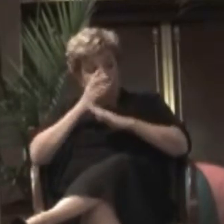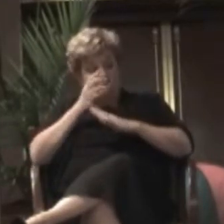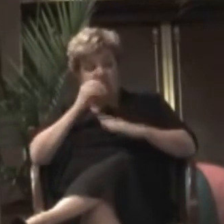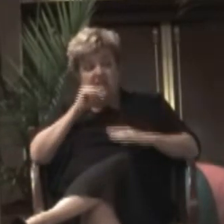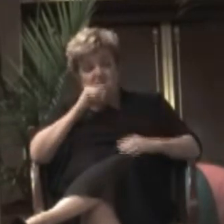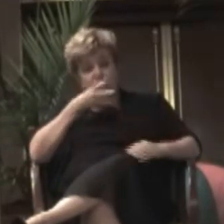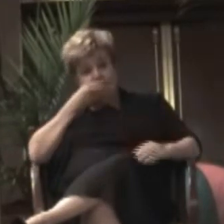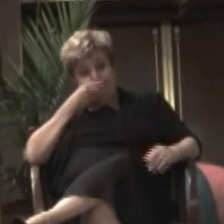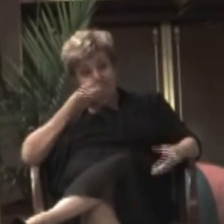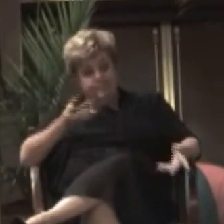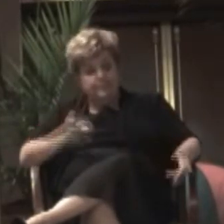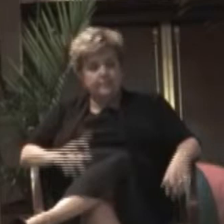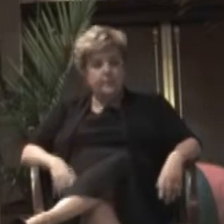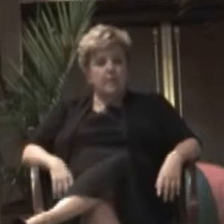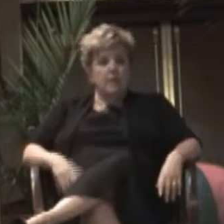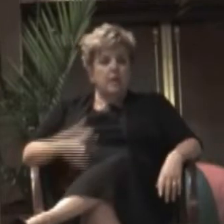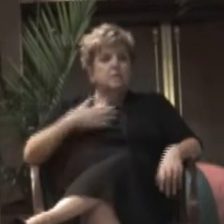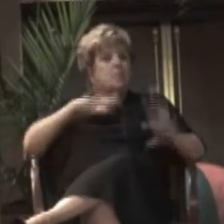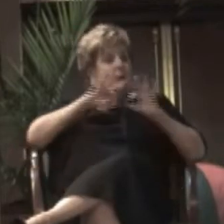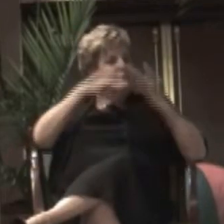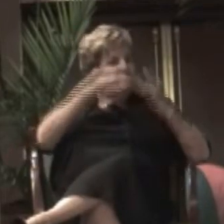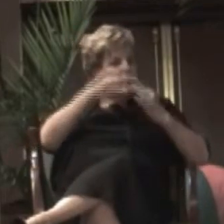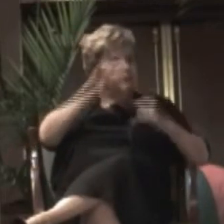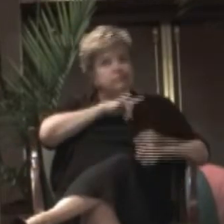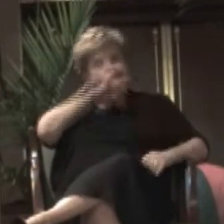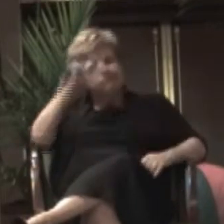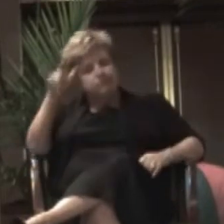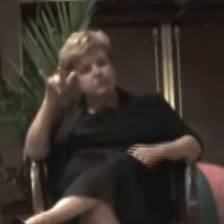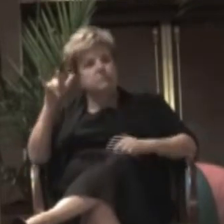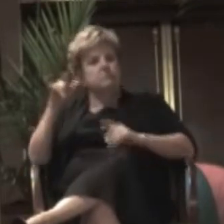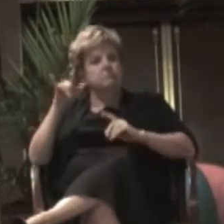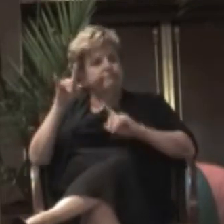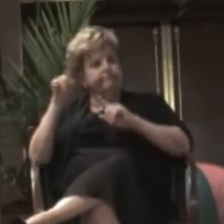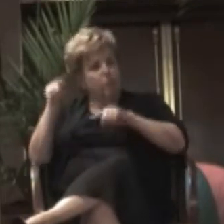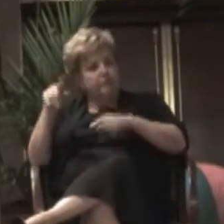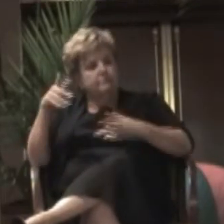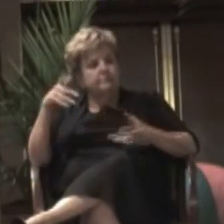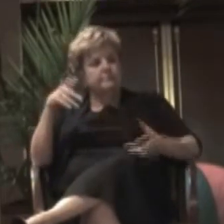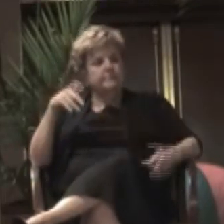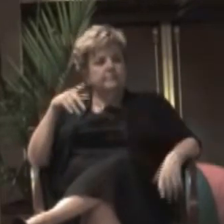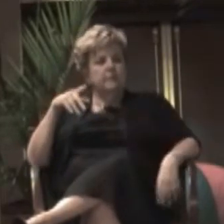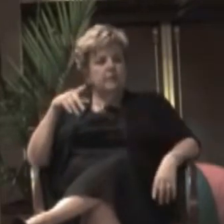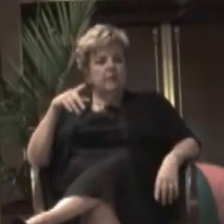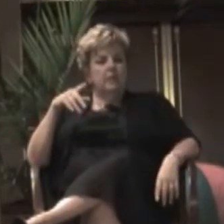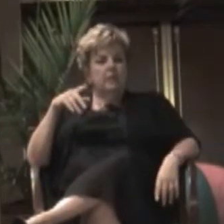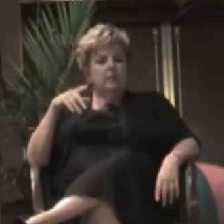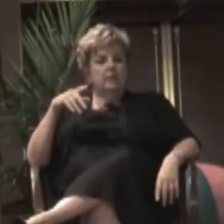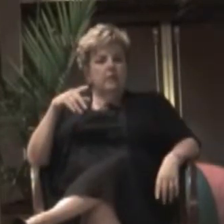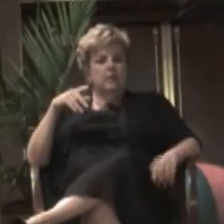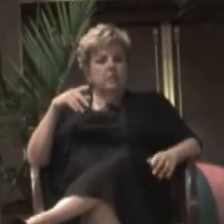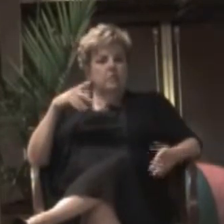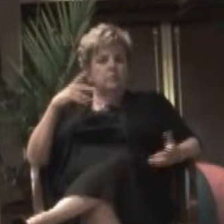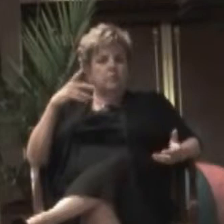so my family did, what so many alcoholic families do. That